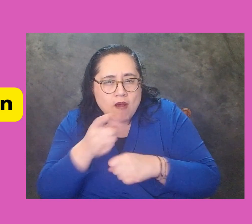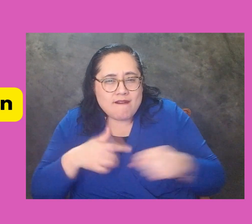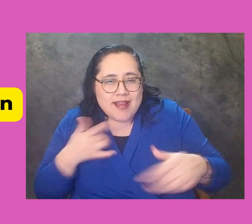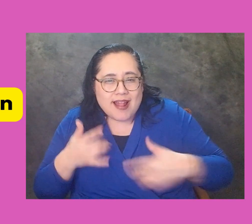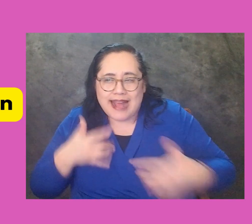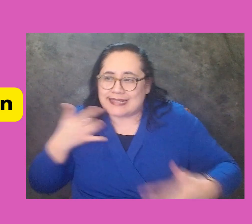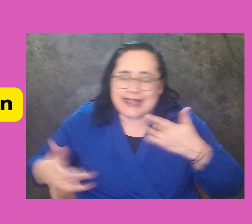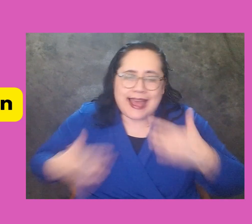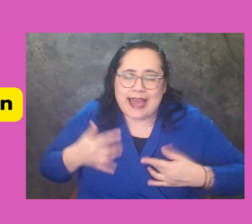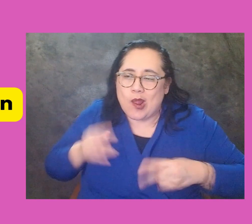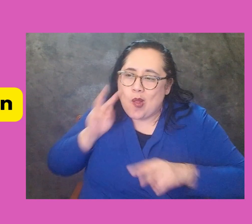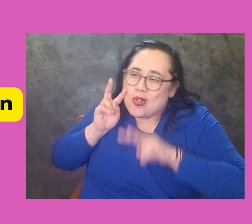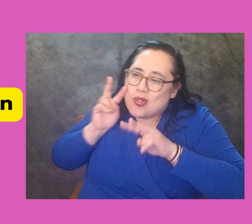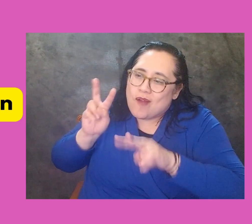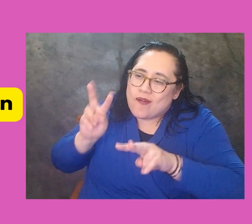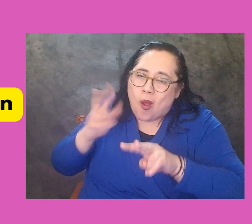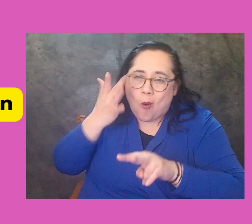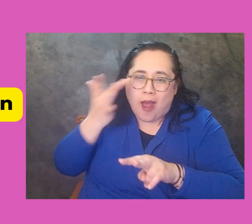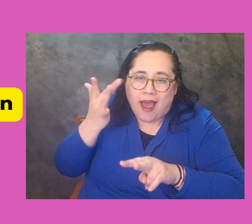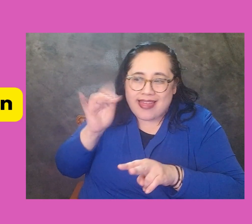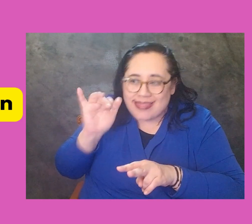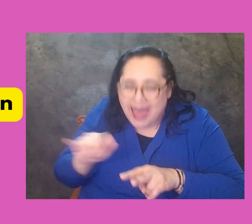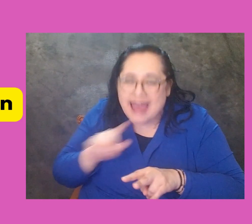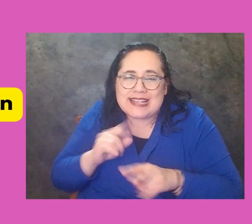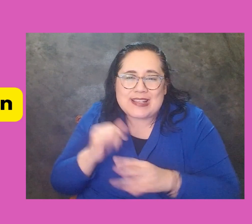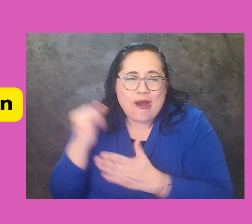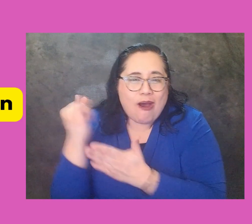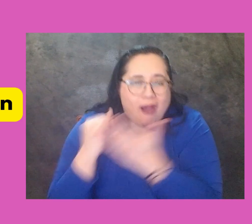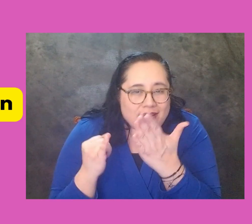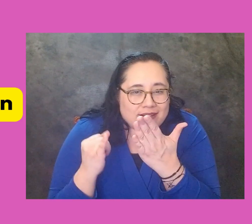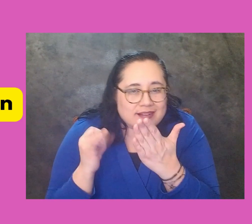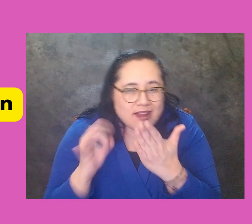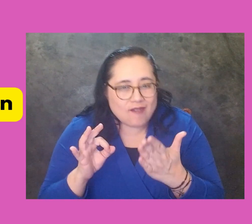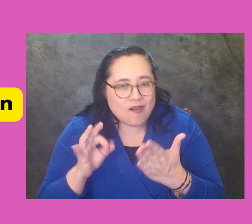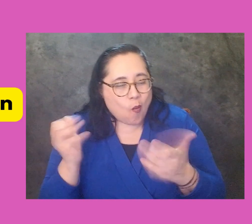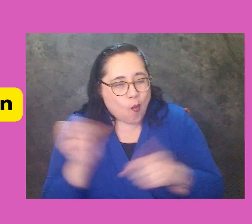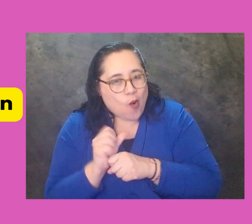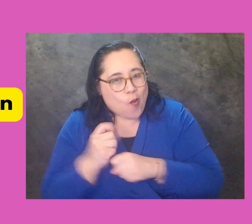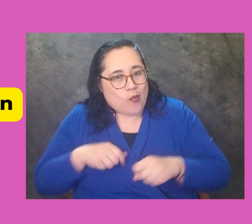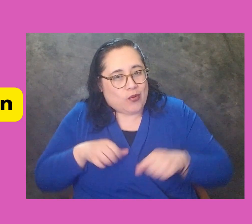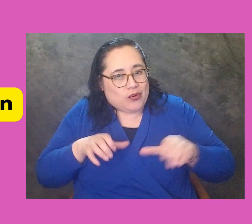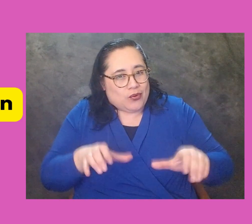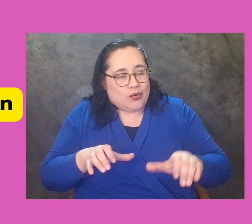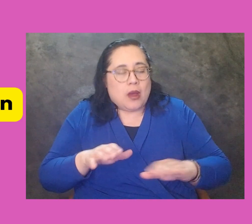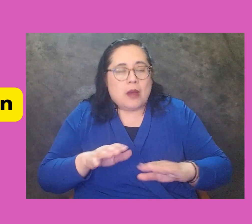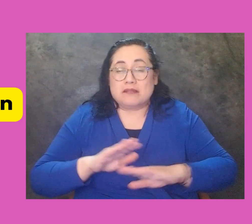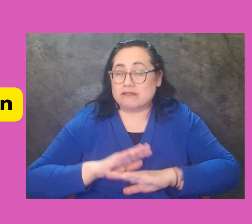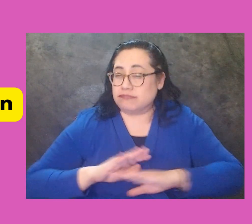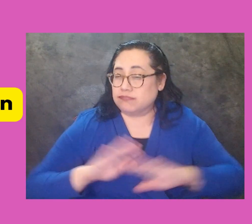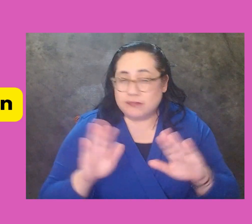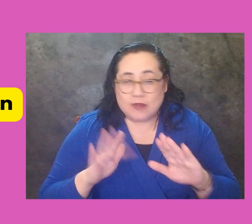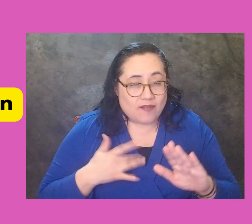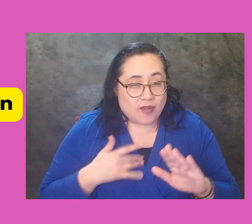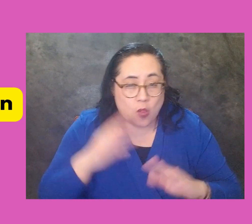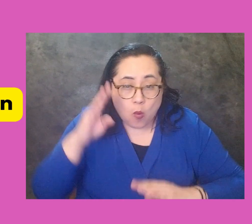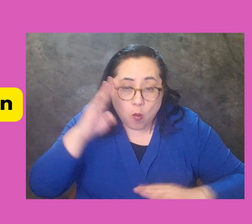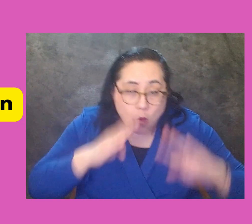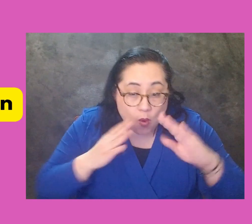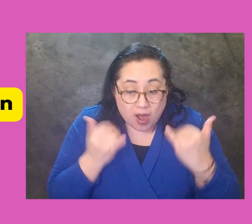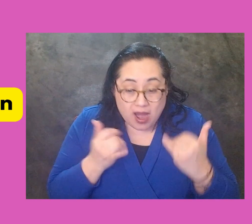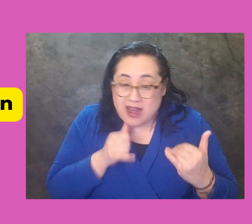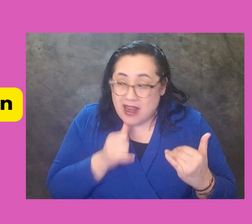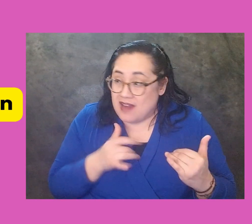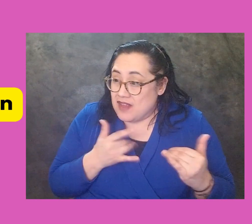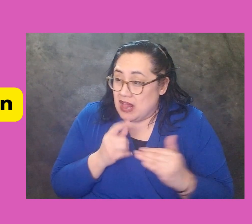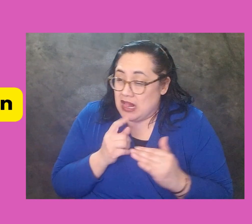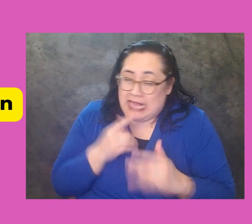feel excited, and it should be something you look forward to because that is the art of what we do. But don't worry about if you